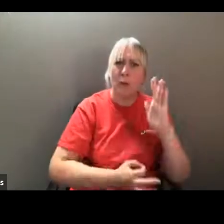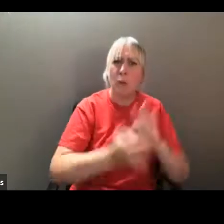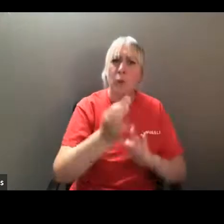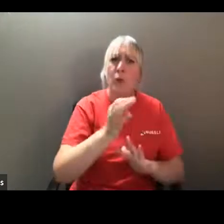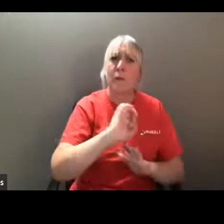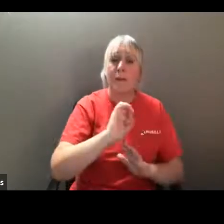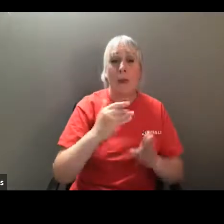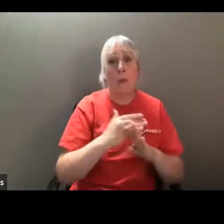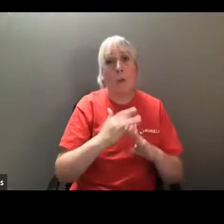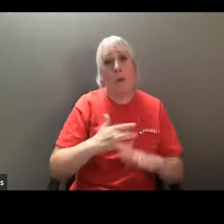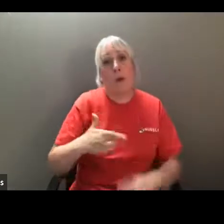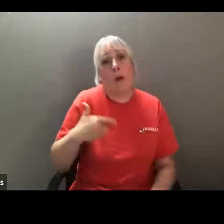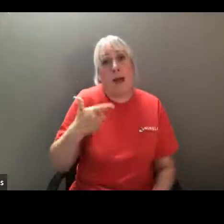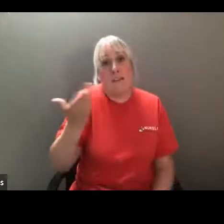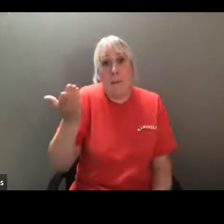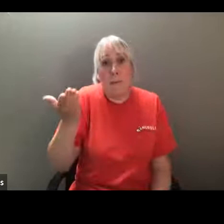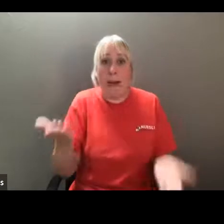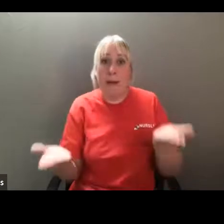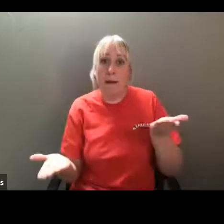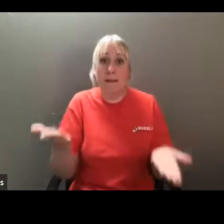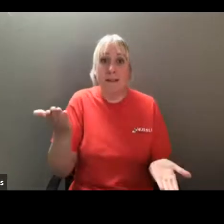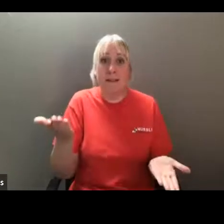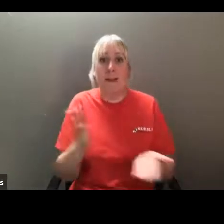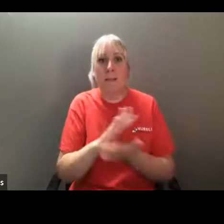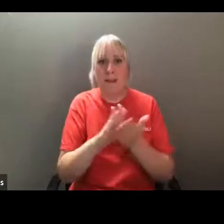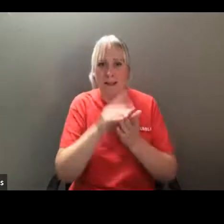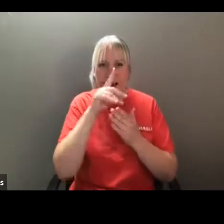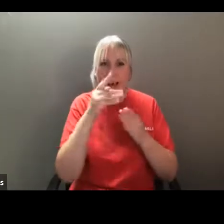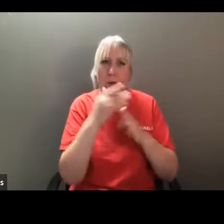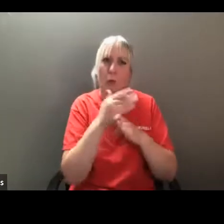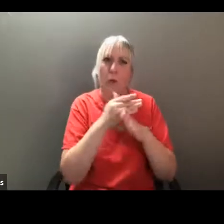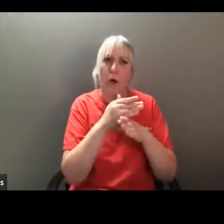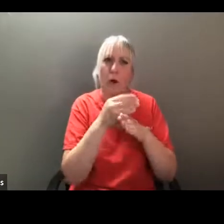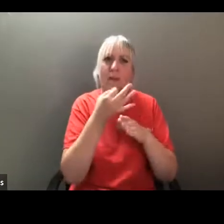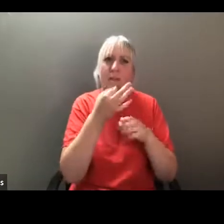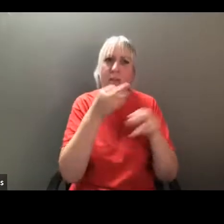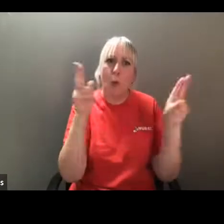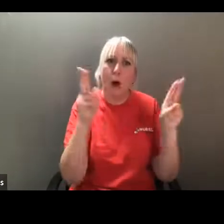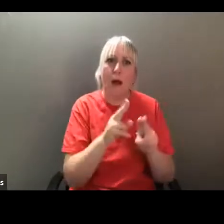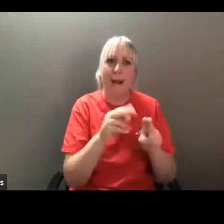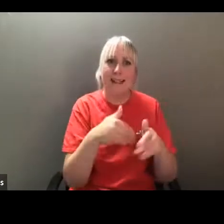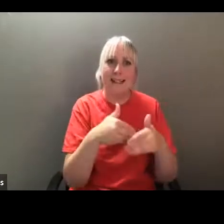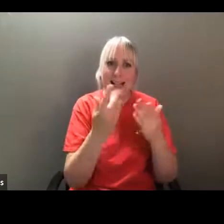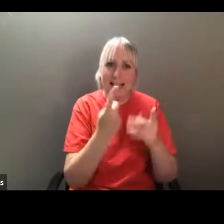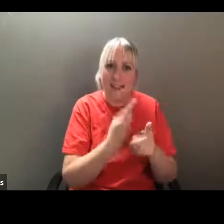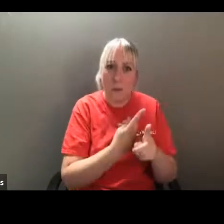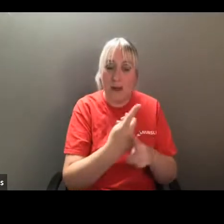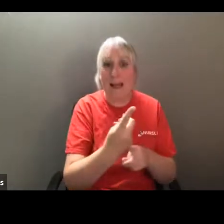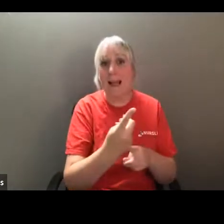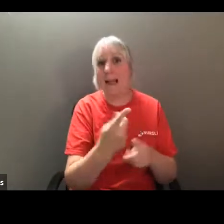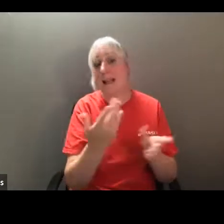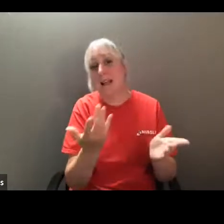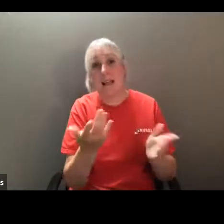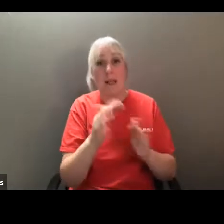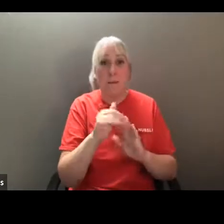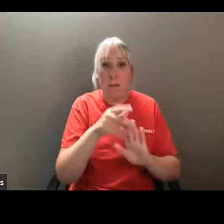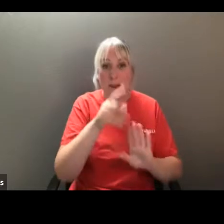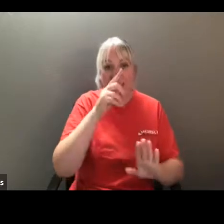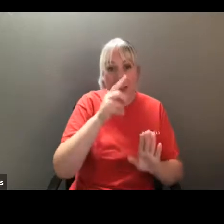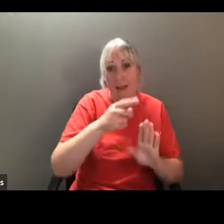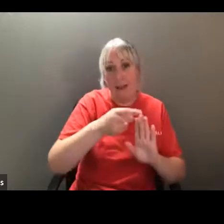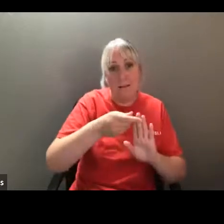balance, i.e. work fewer days a week, take up painting, maybe write some bad poetry,